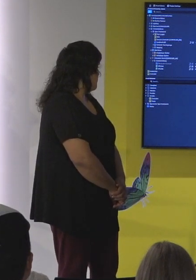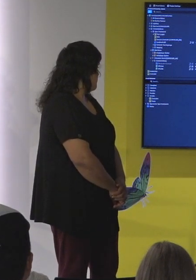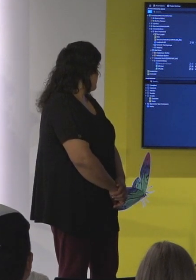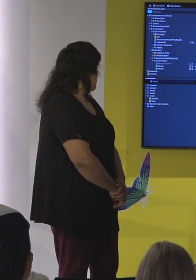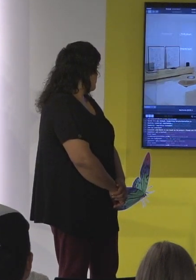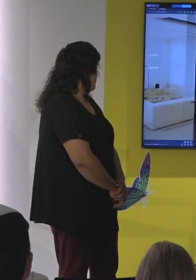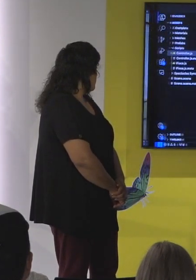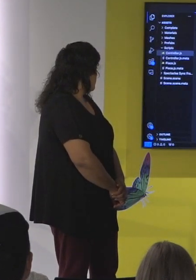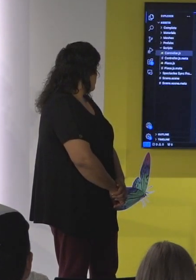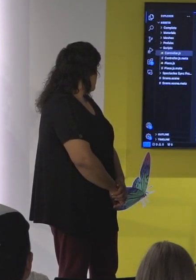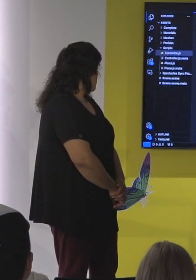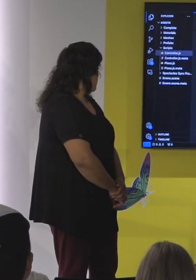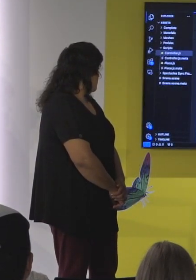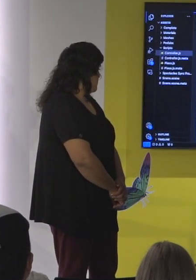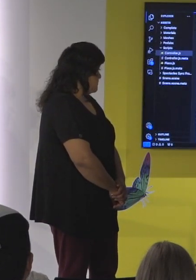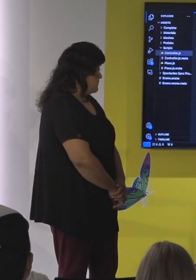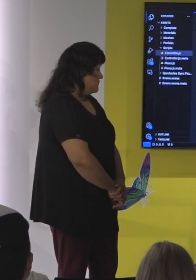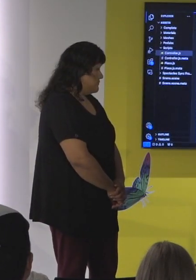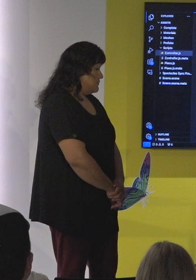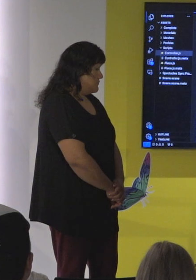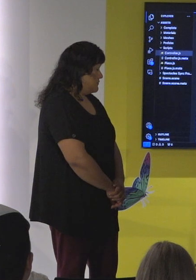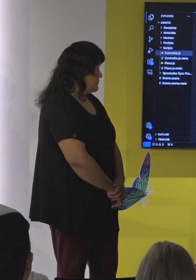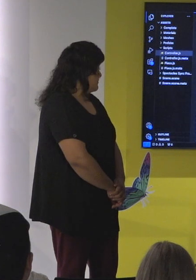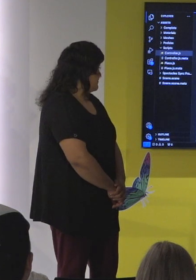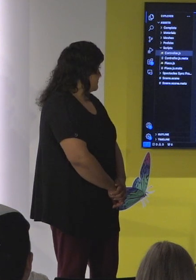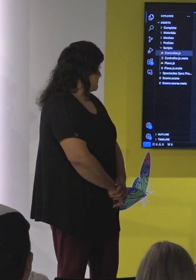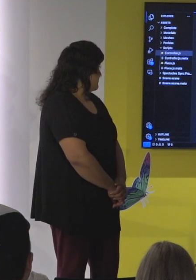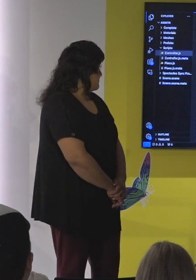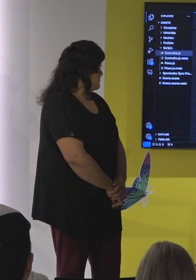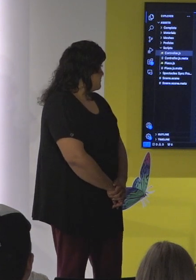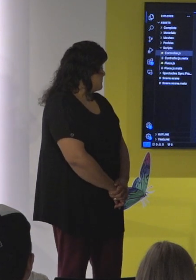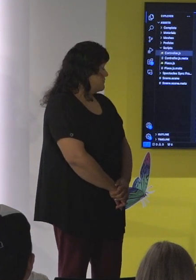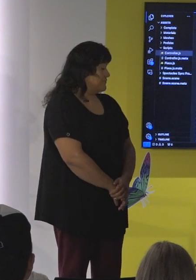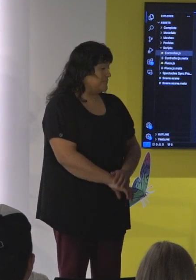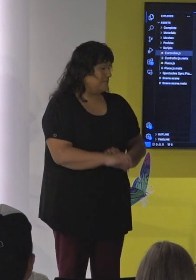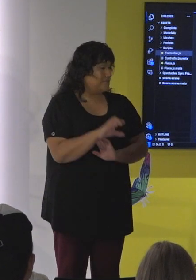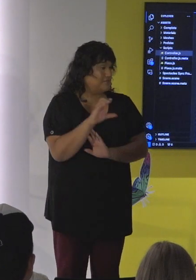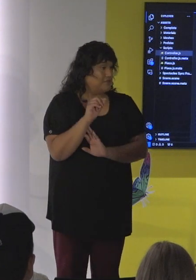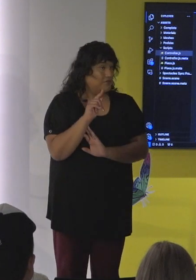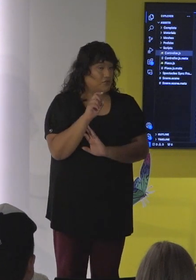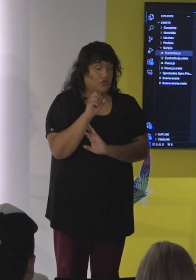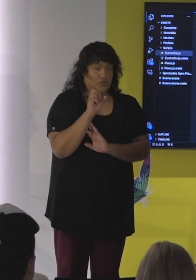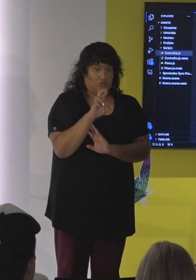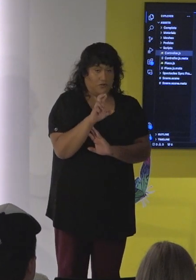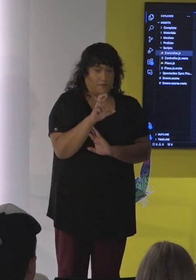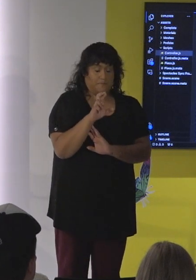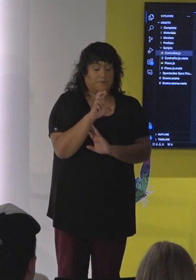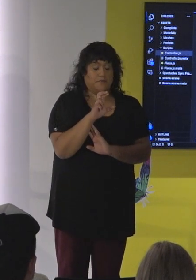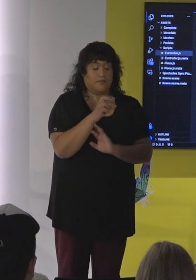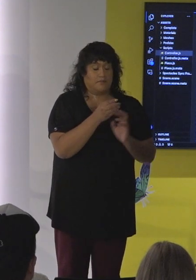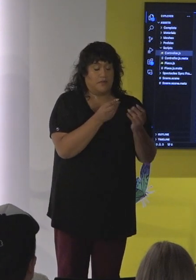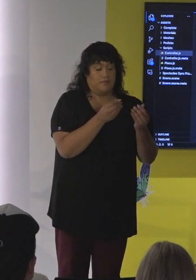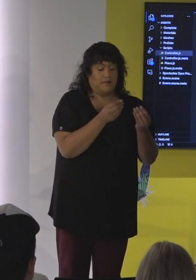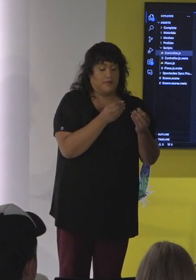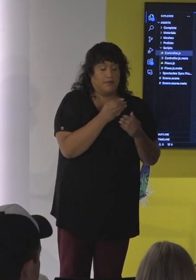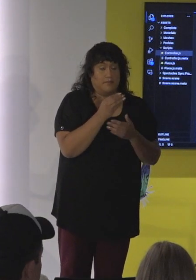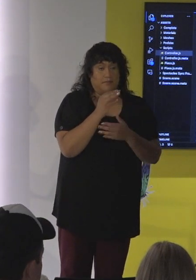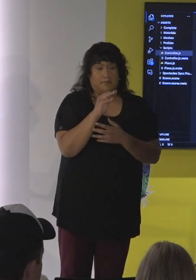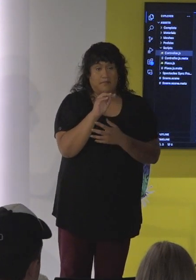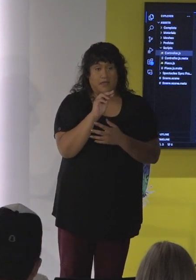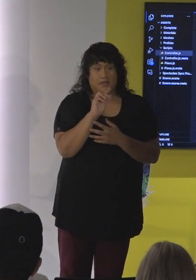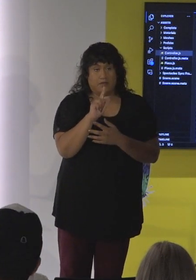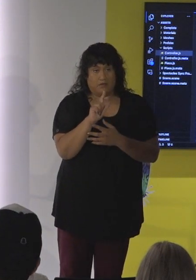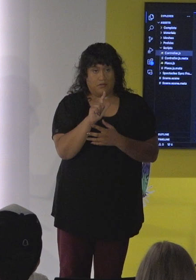Okay, we're getting controller 88. Let's see what we've done here. Turns prop, storage, property, manual,